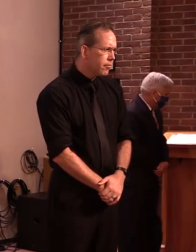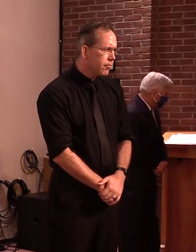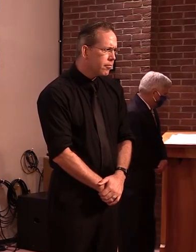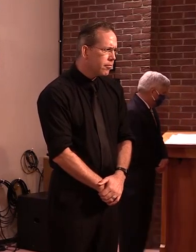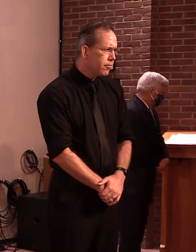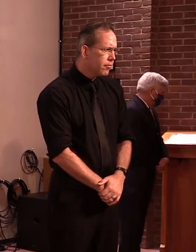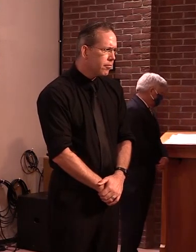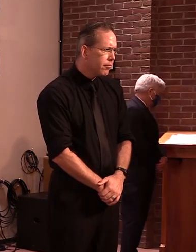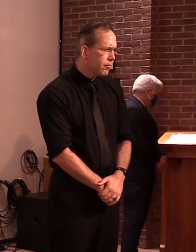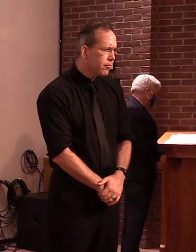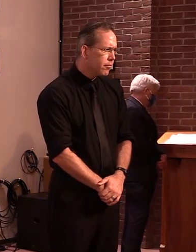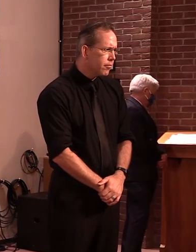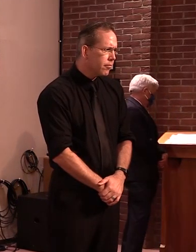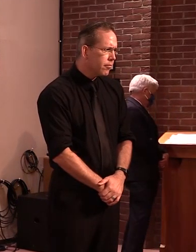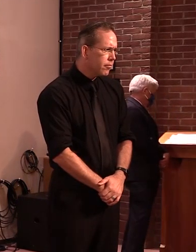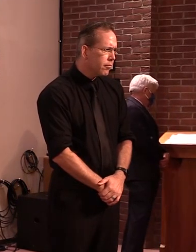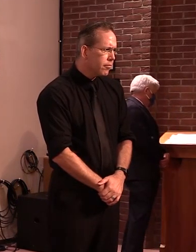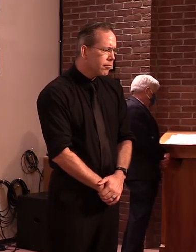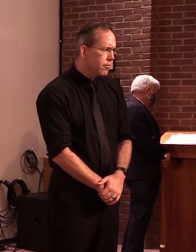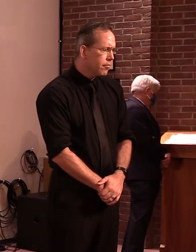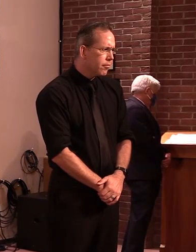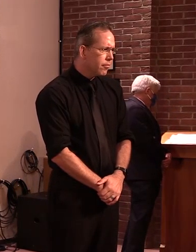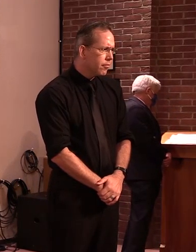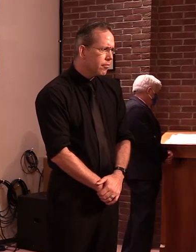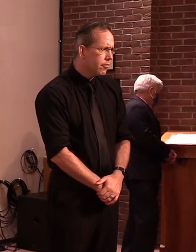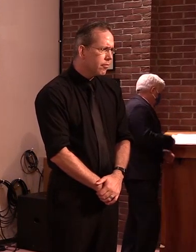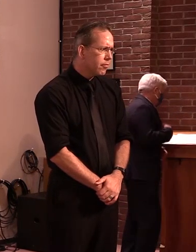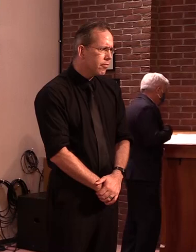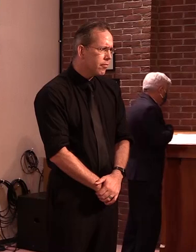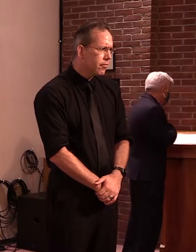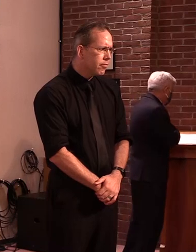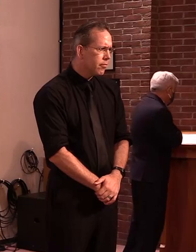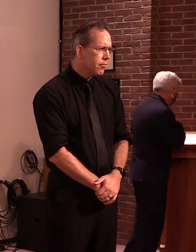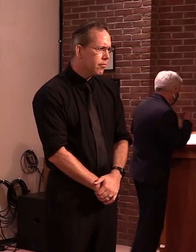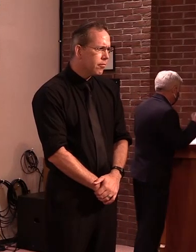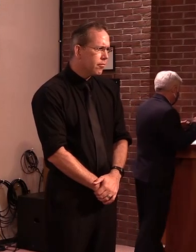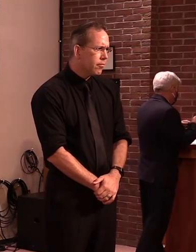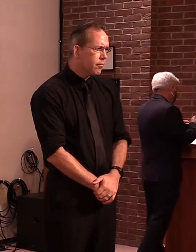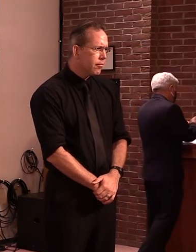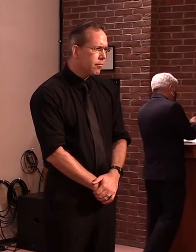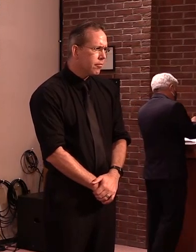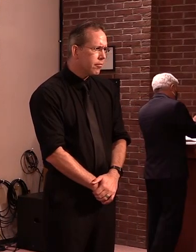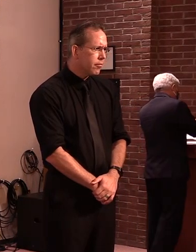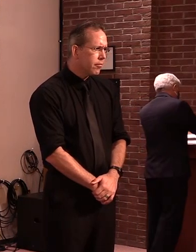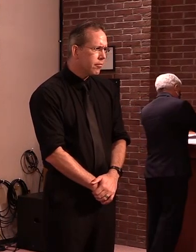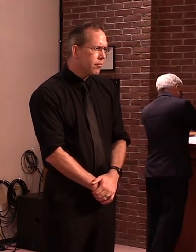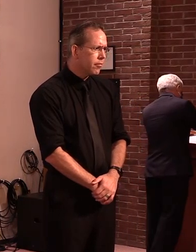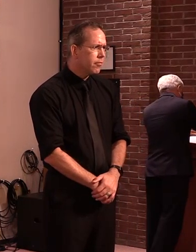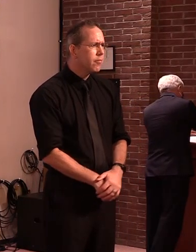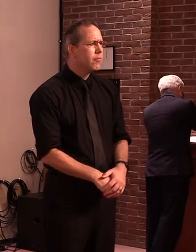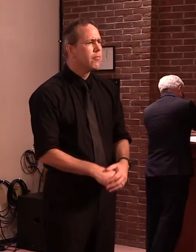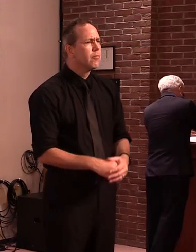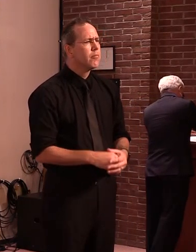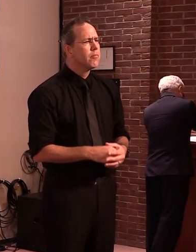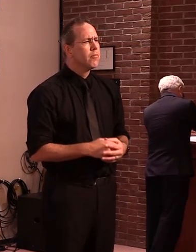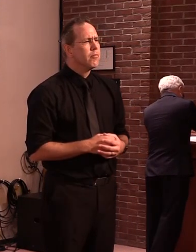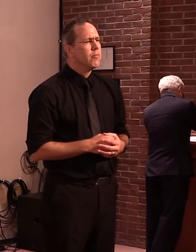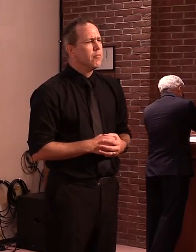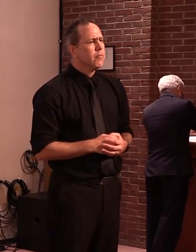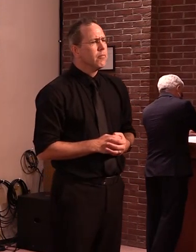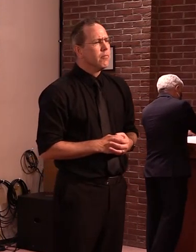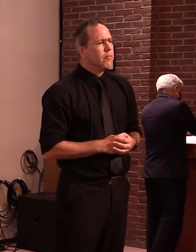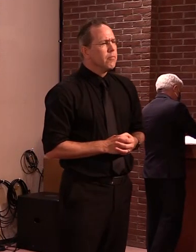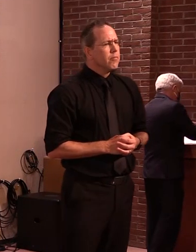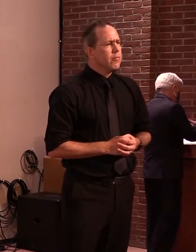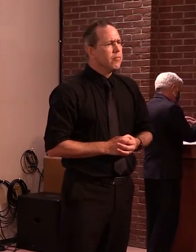working the way that you envisioned that it should, and what percentage of the reports that are made are